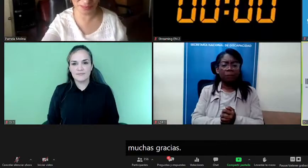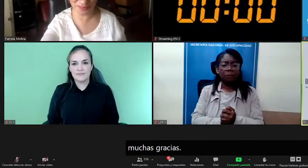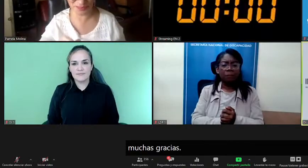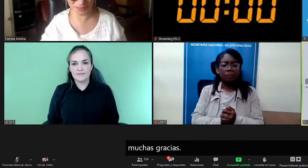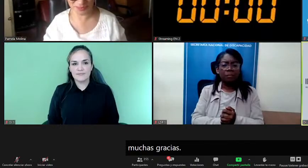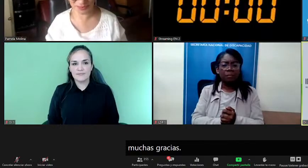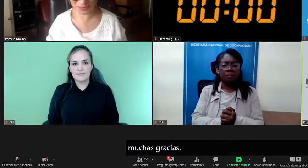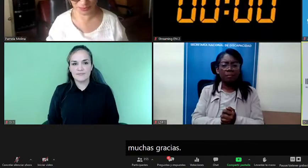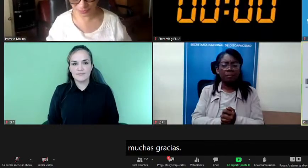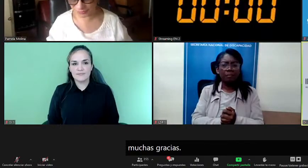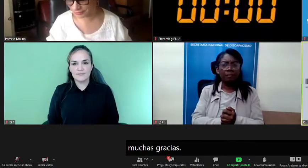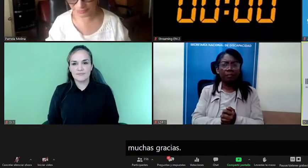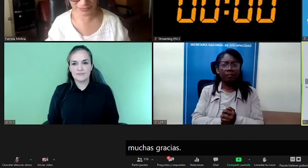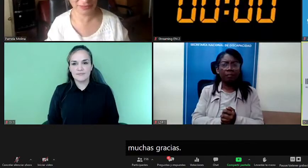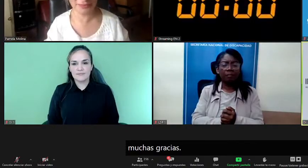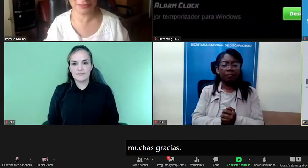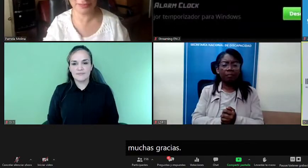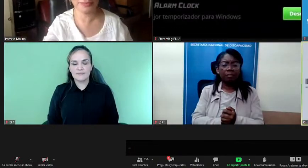much